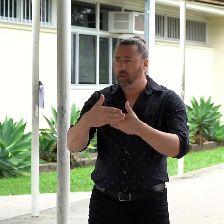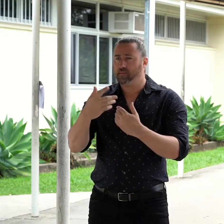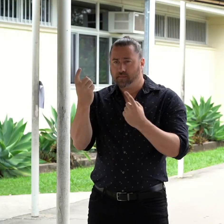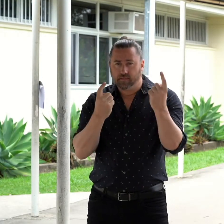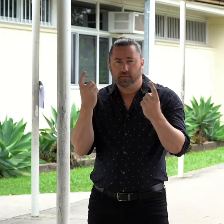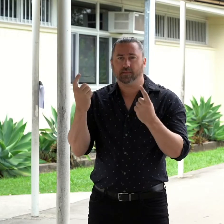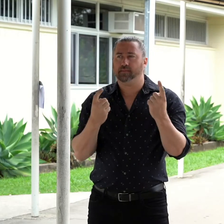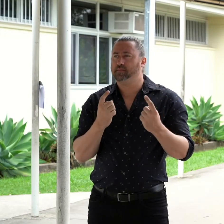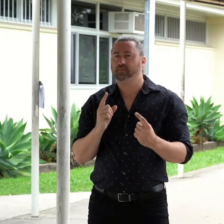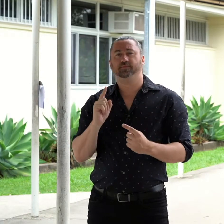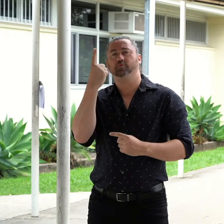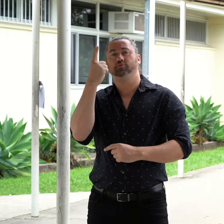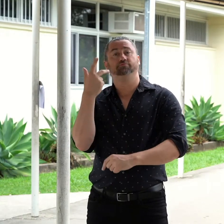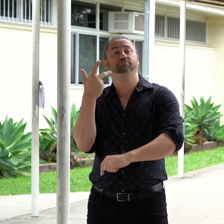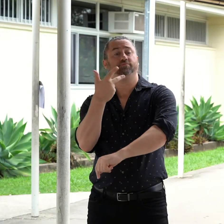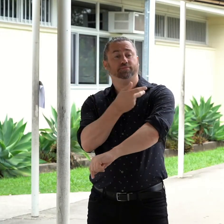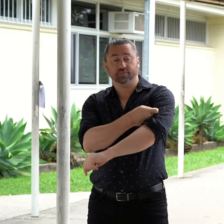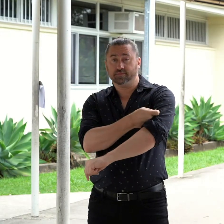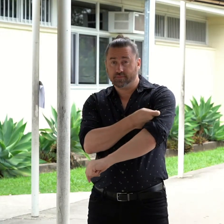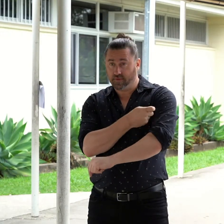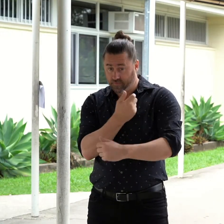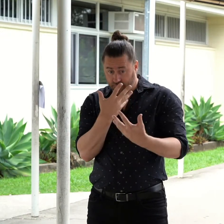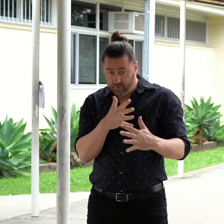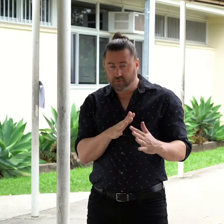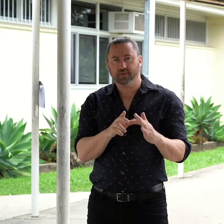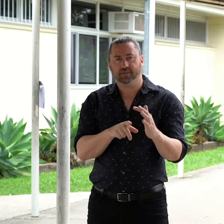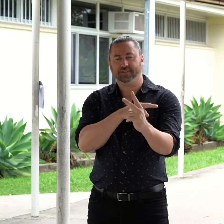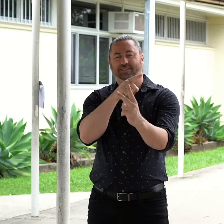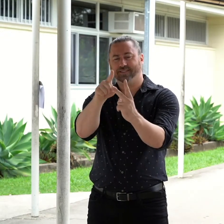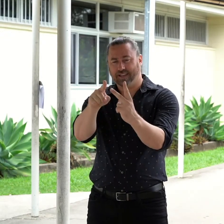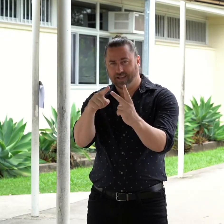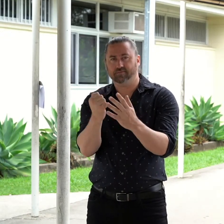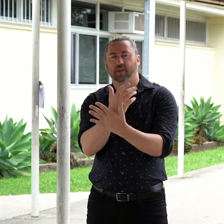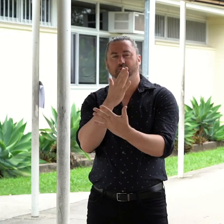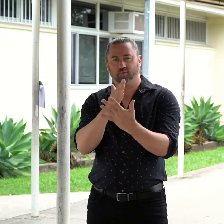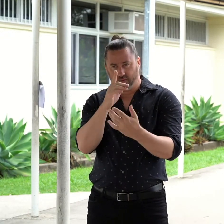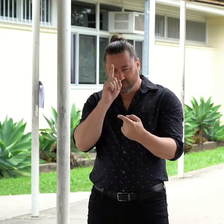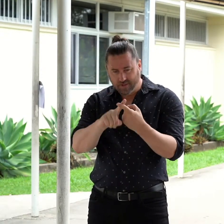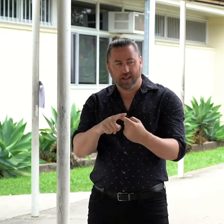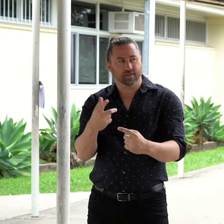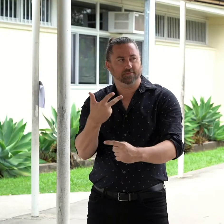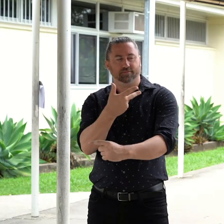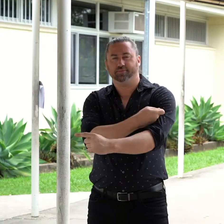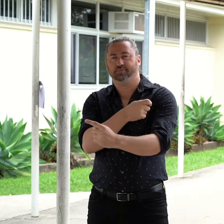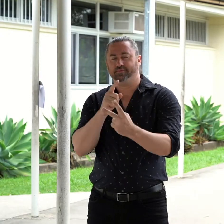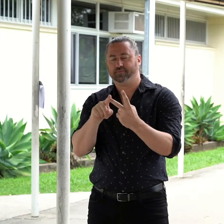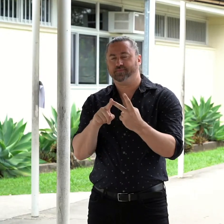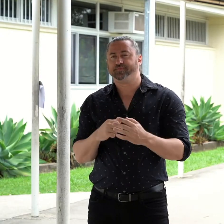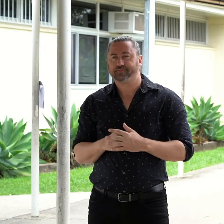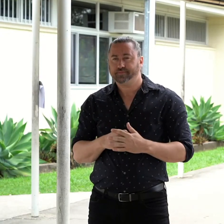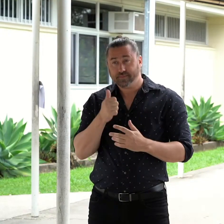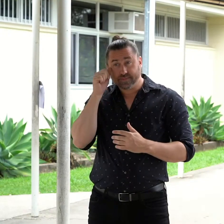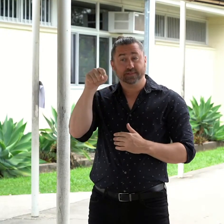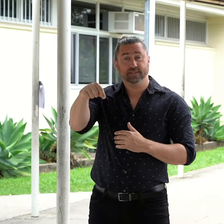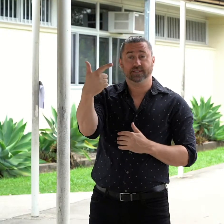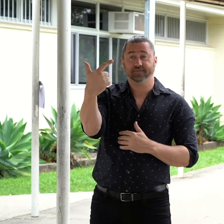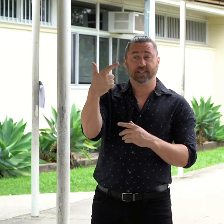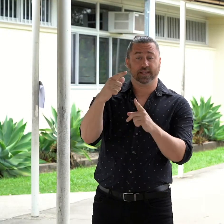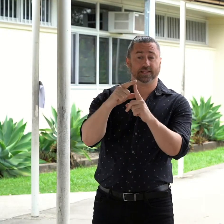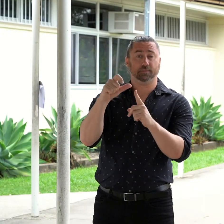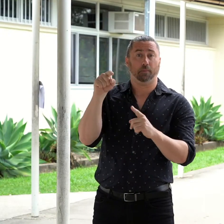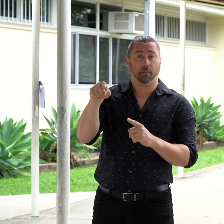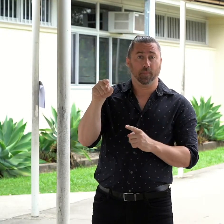who have had your first dose, make sure you book in your second dose so that you can be fully vaccinated in time for the 17th of December when we have